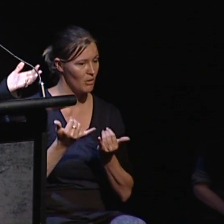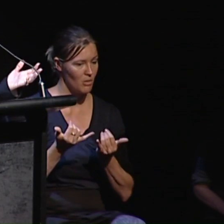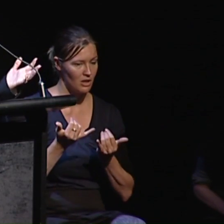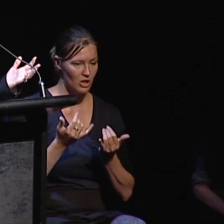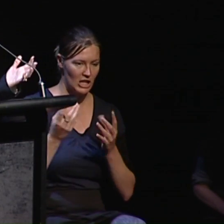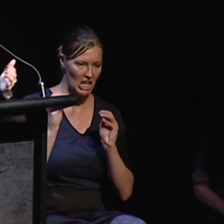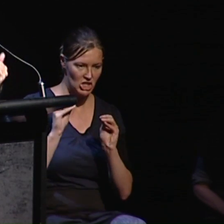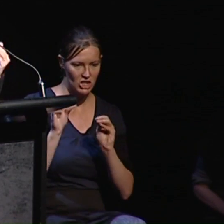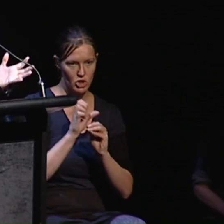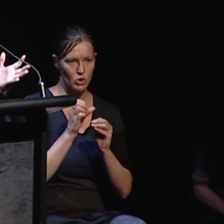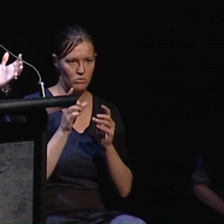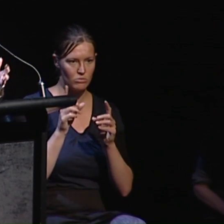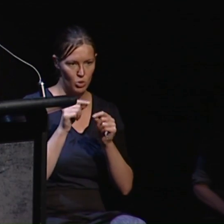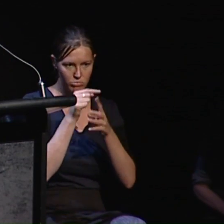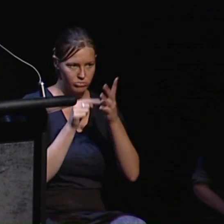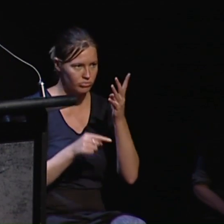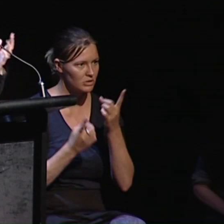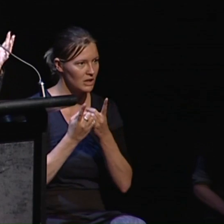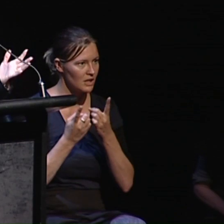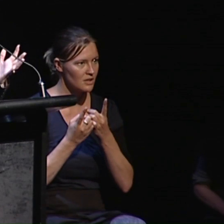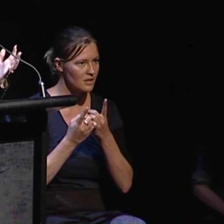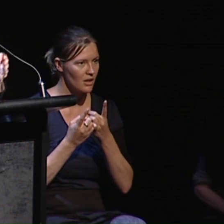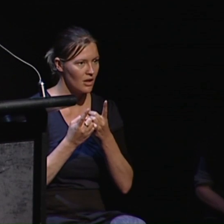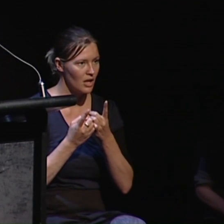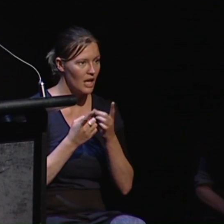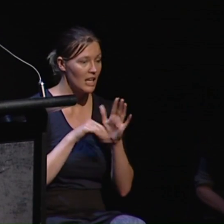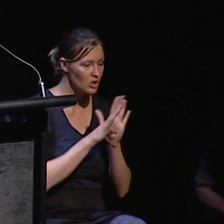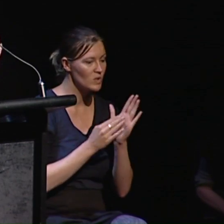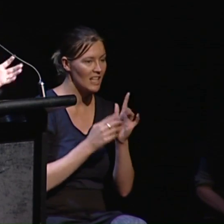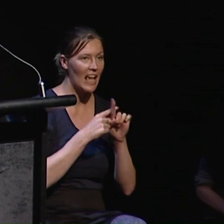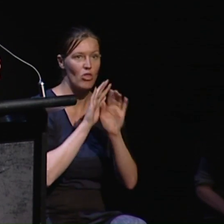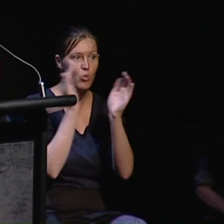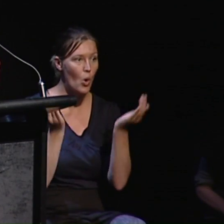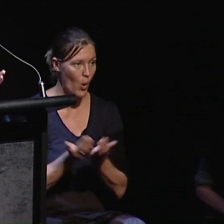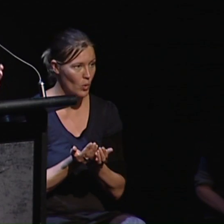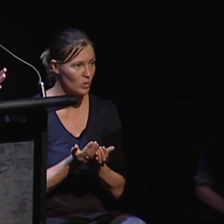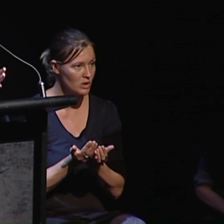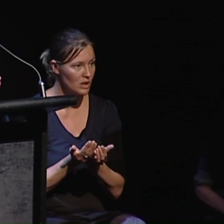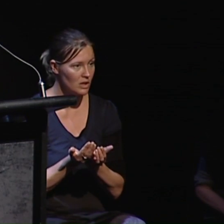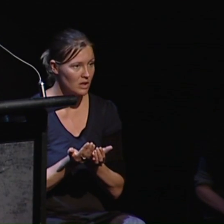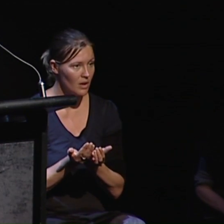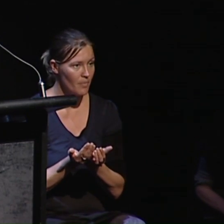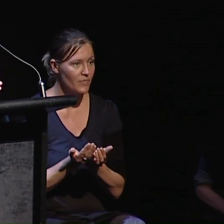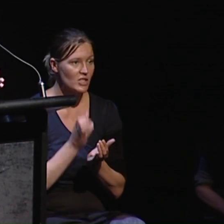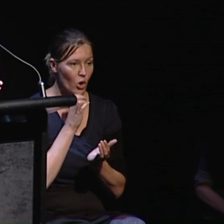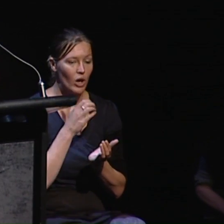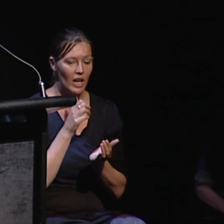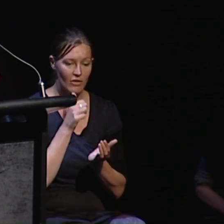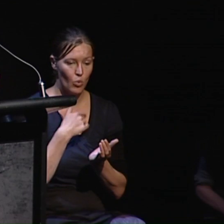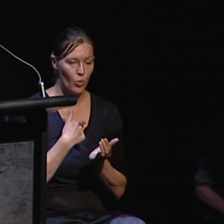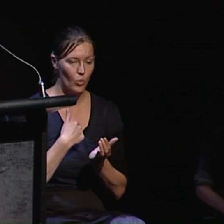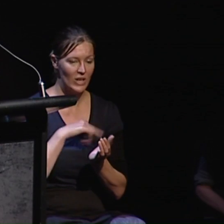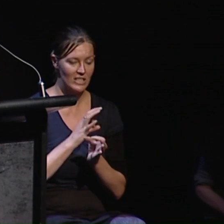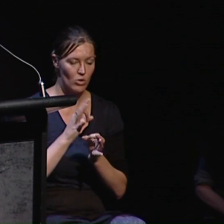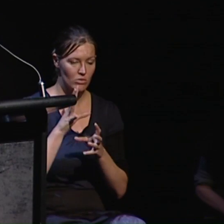systems should look like, not just in New Zealand, around the world. And if we're not part of that discussion, if we're not investing in